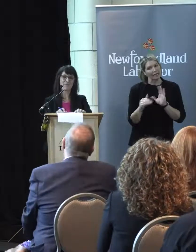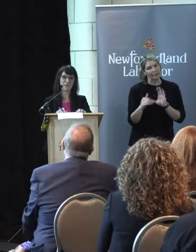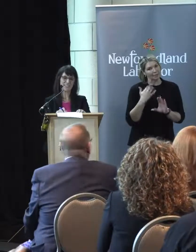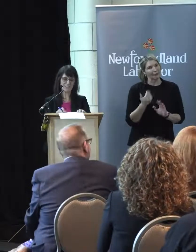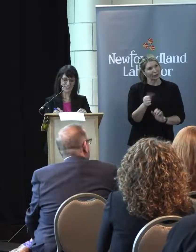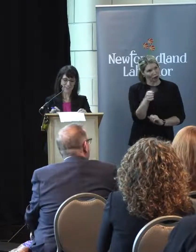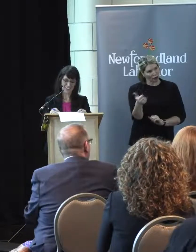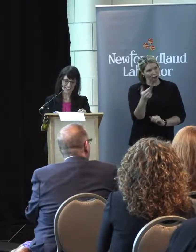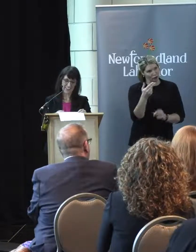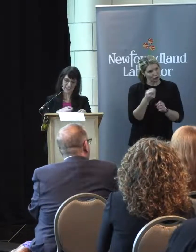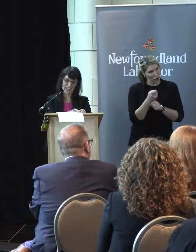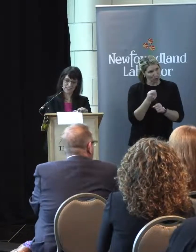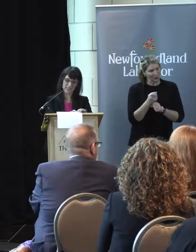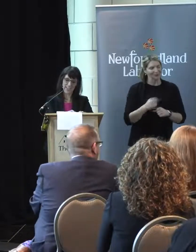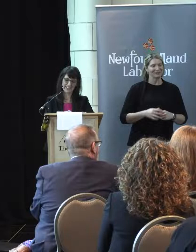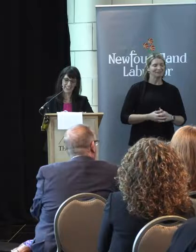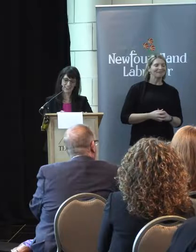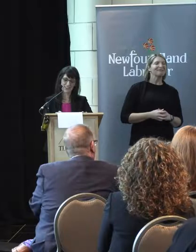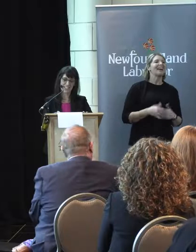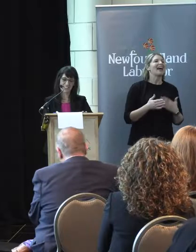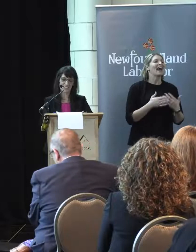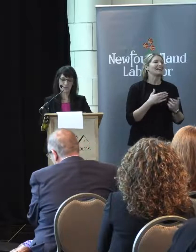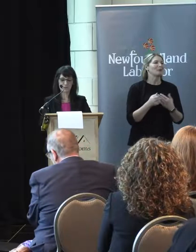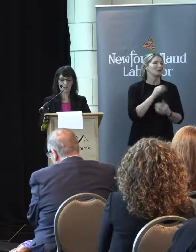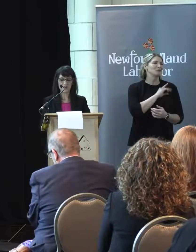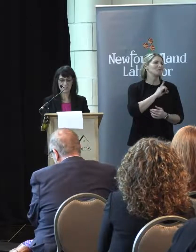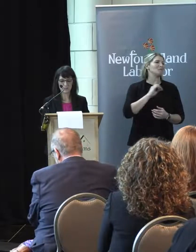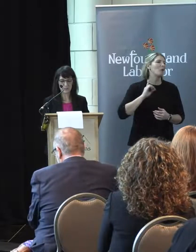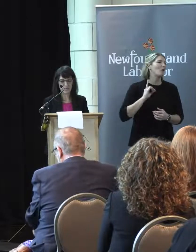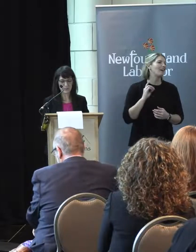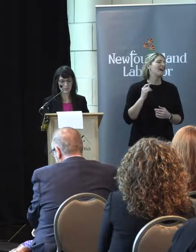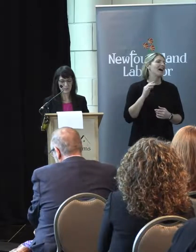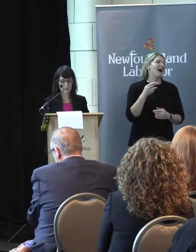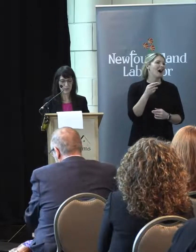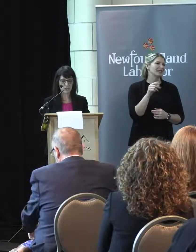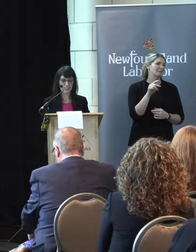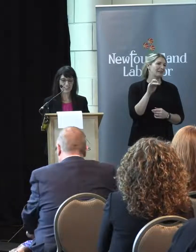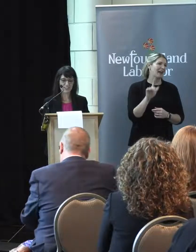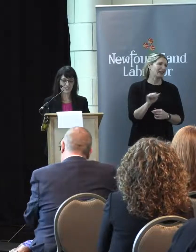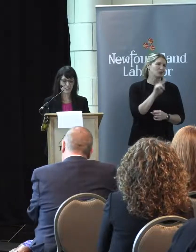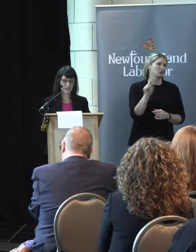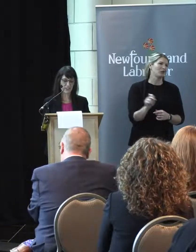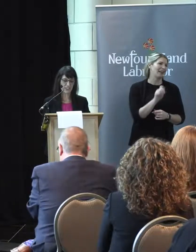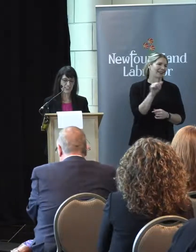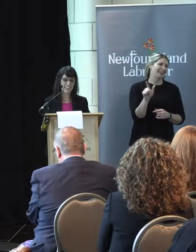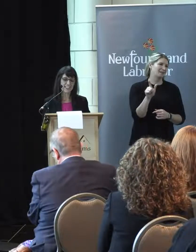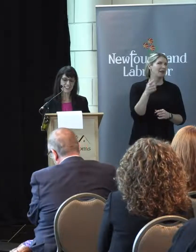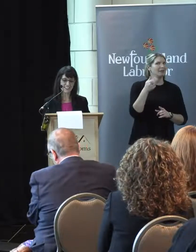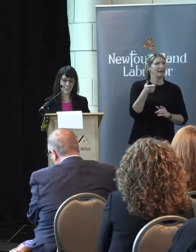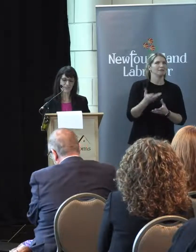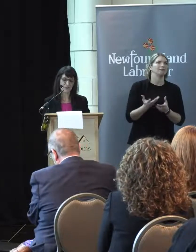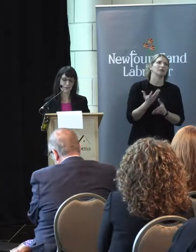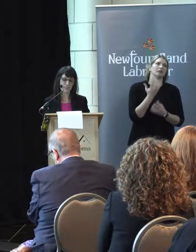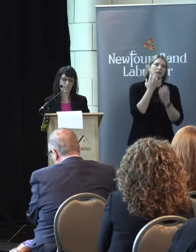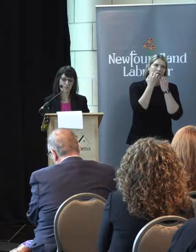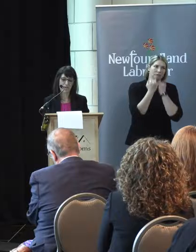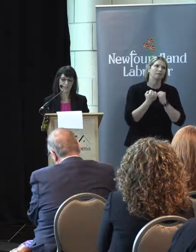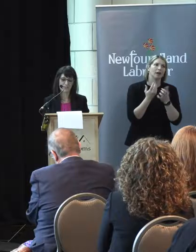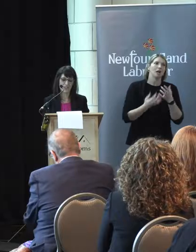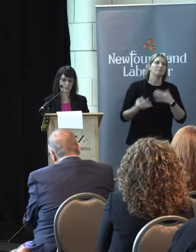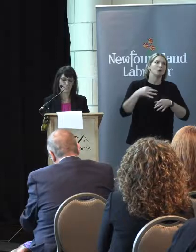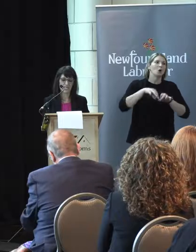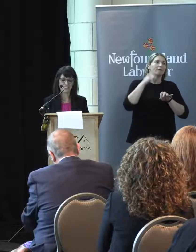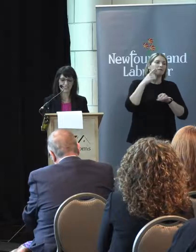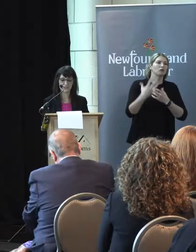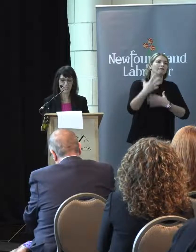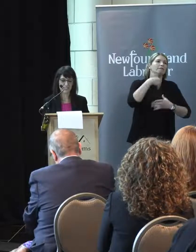So the Board of Directors of Hospitality Newfoundland and Labrador also played a pivotal role in steering the new vision. To say a few words on behalf